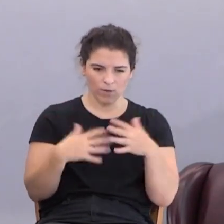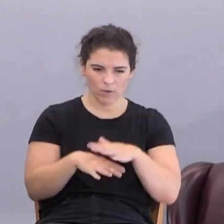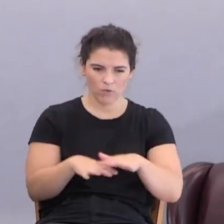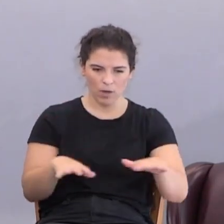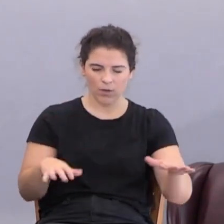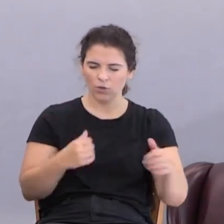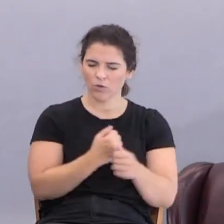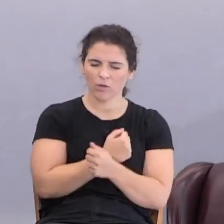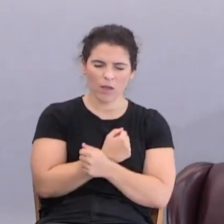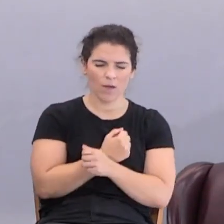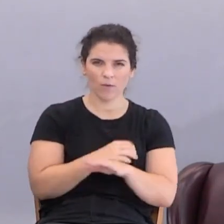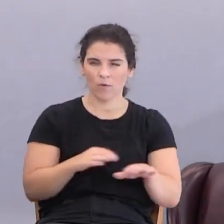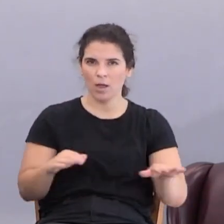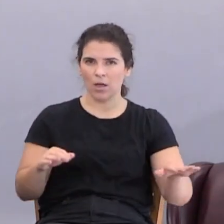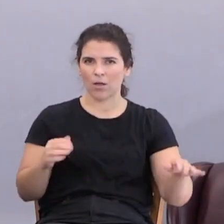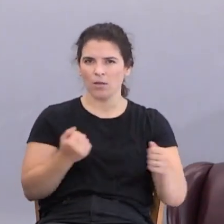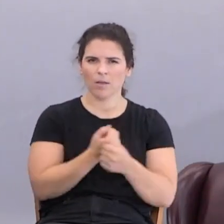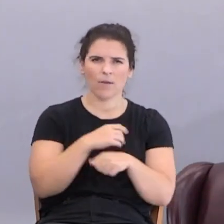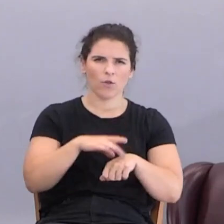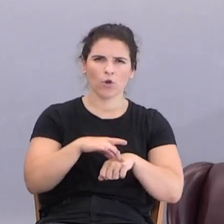They just love the ground. They love where they are.